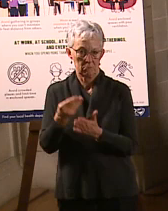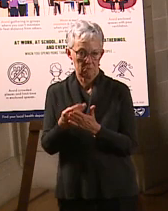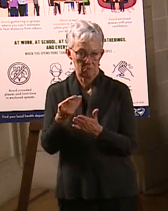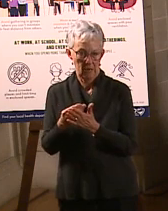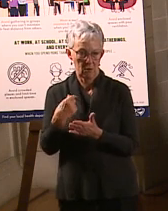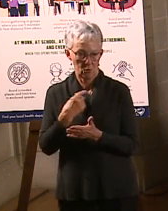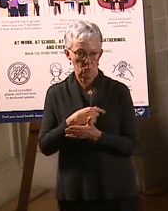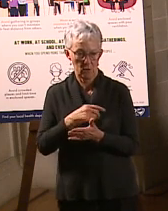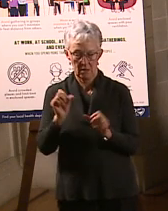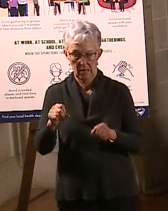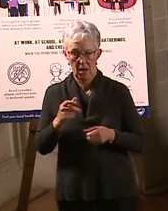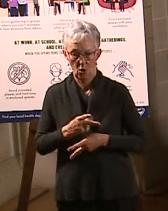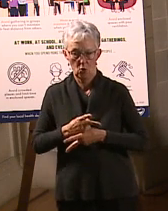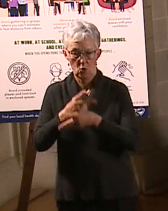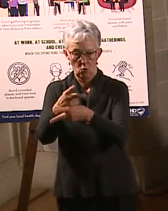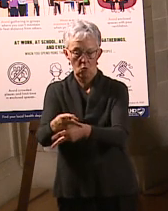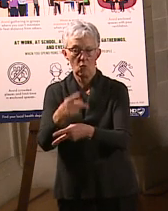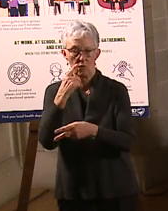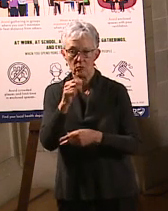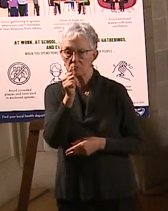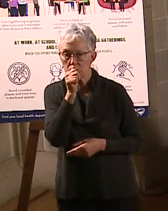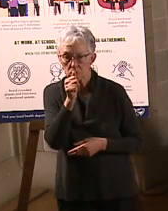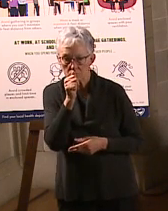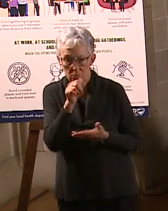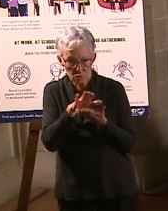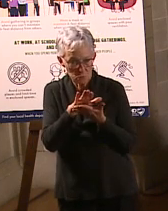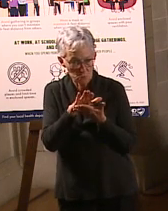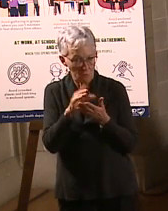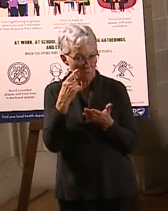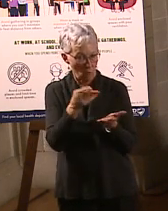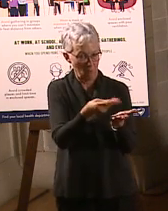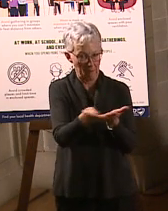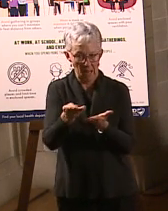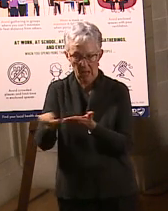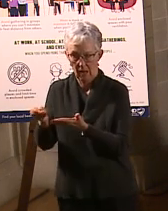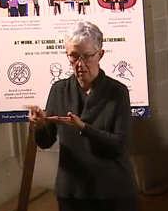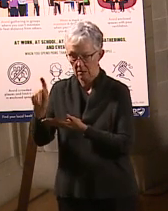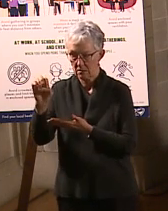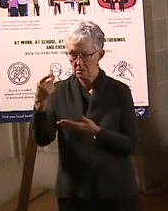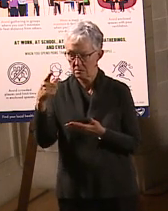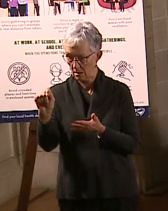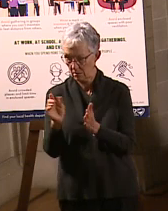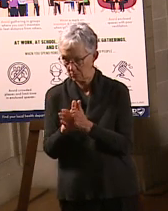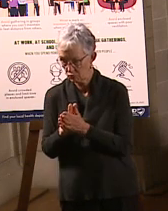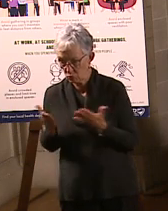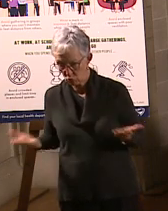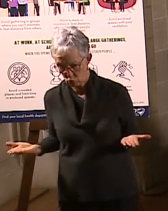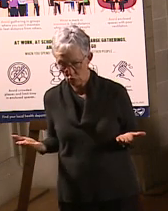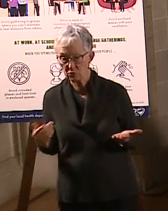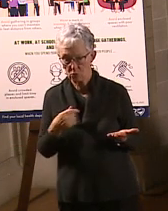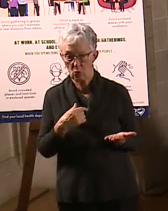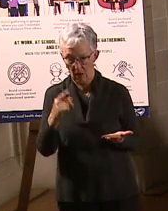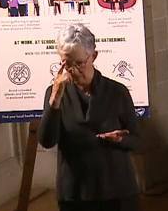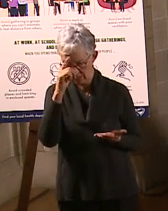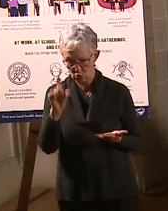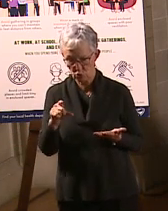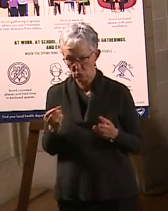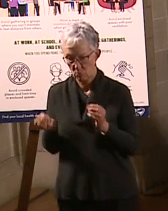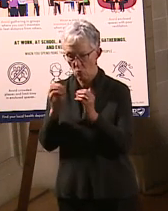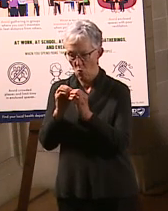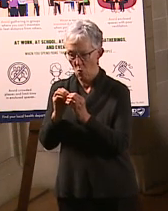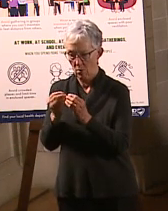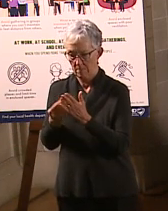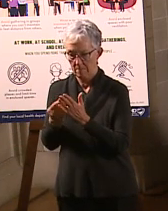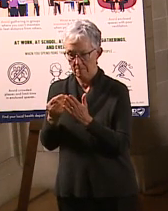schools. Typically, it's funded at about $500,000 a year. I'm proposing over the biennium to fund it at $3 million a year. So it would take it from $1